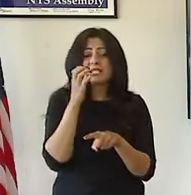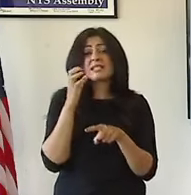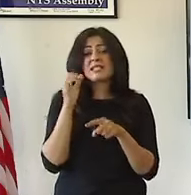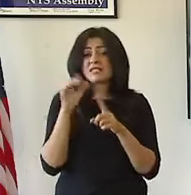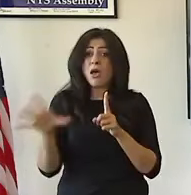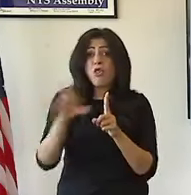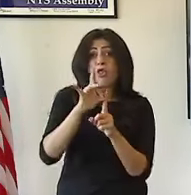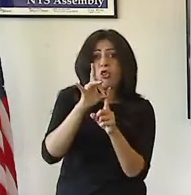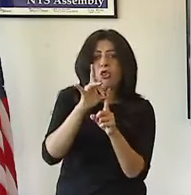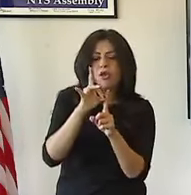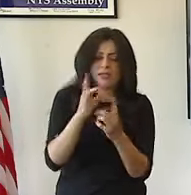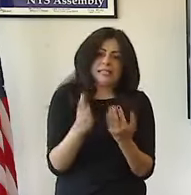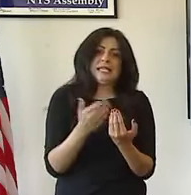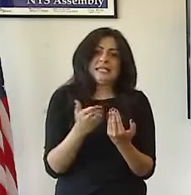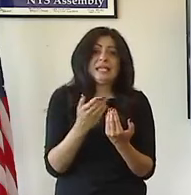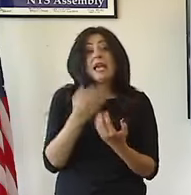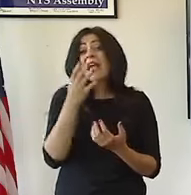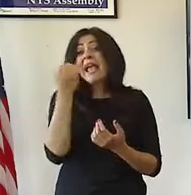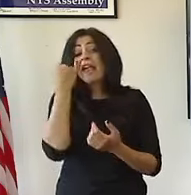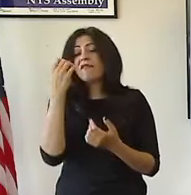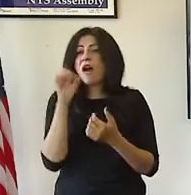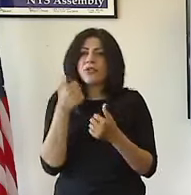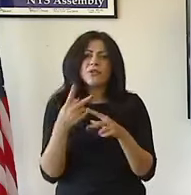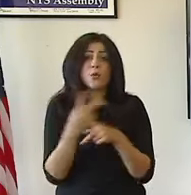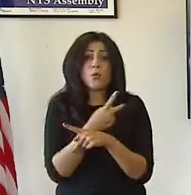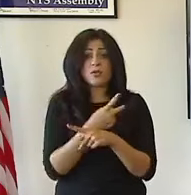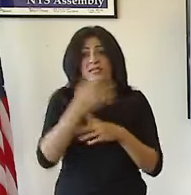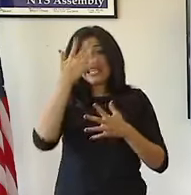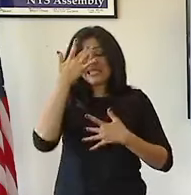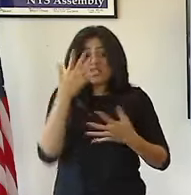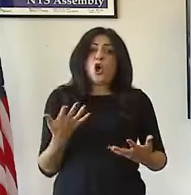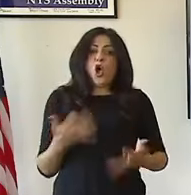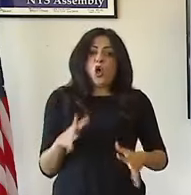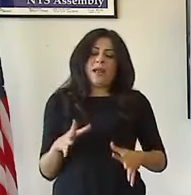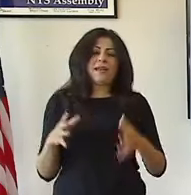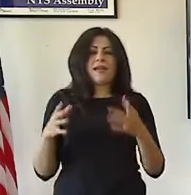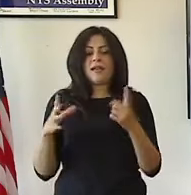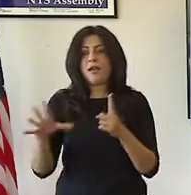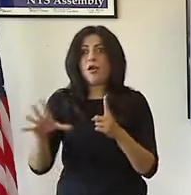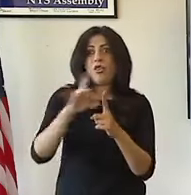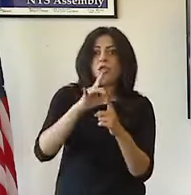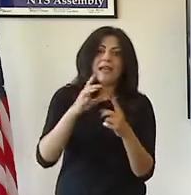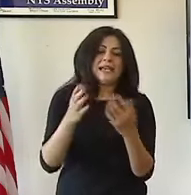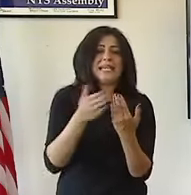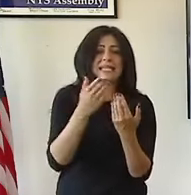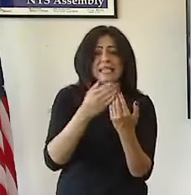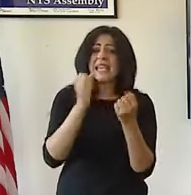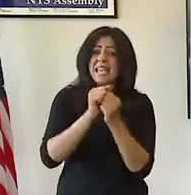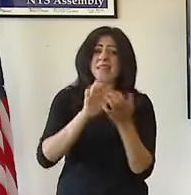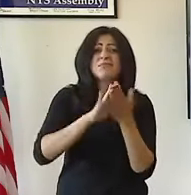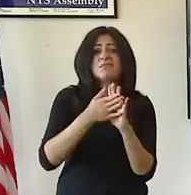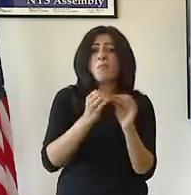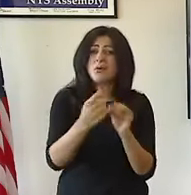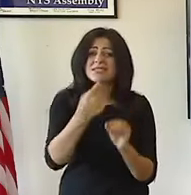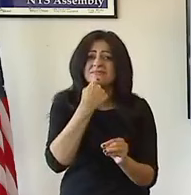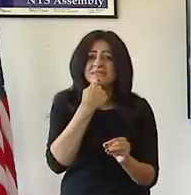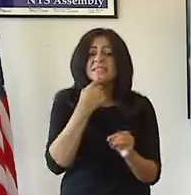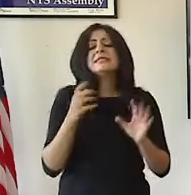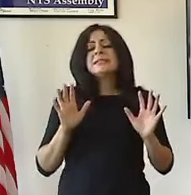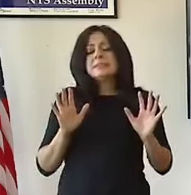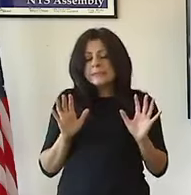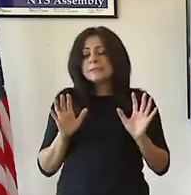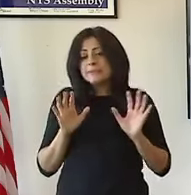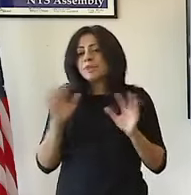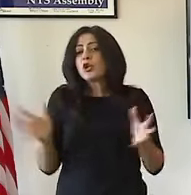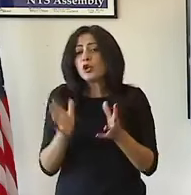contract the disease. If you have an underlying illness, you can be more susceptible to a more severe onset of the disease, so we encourage